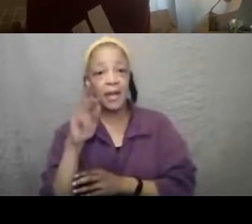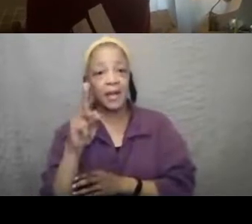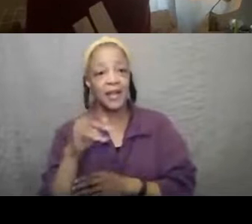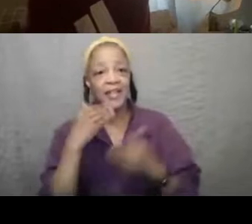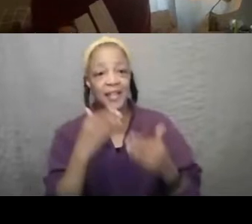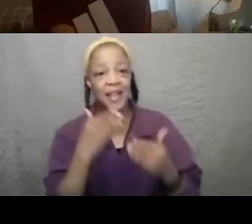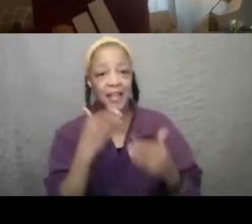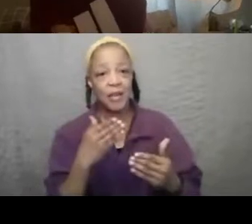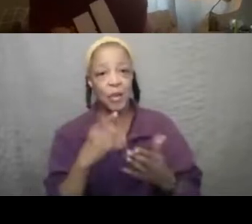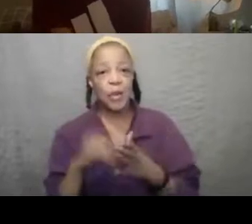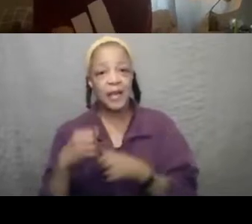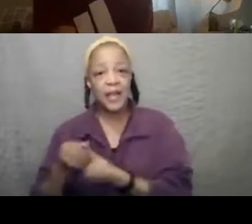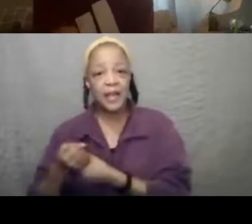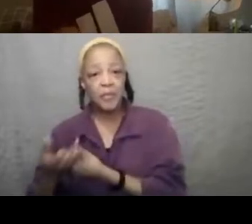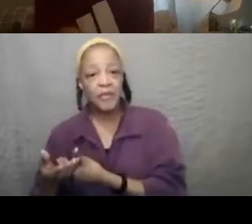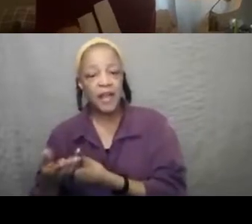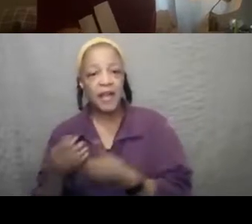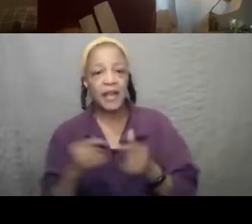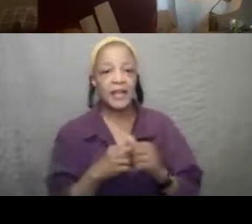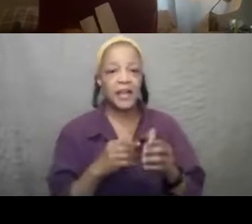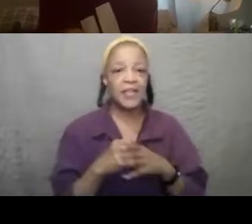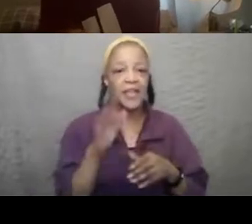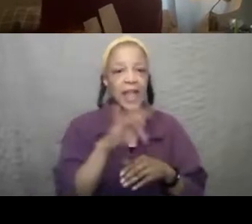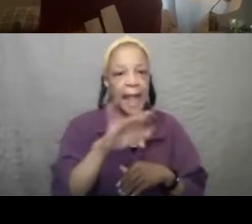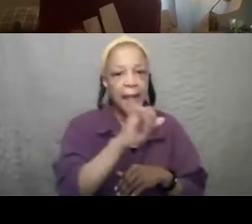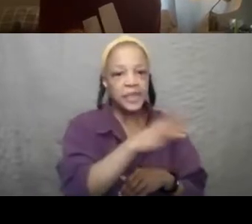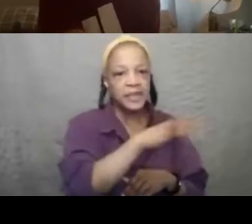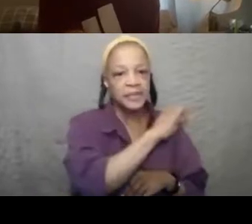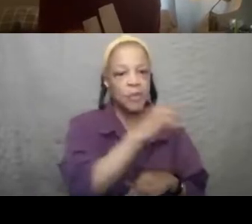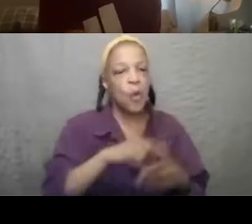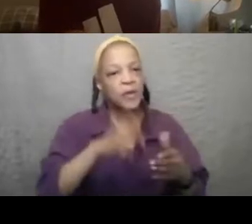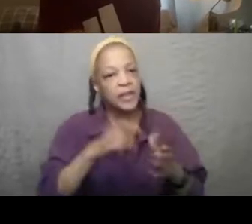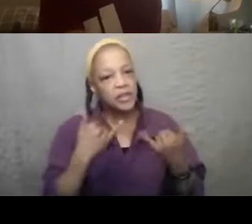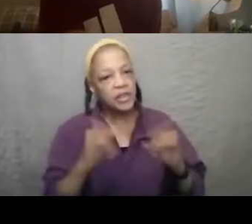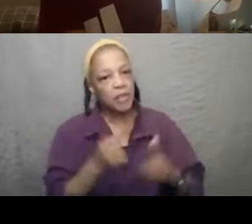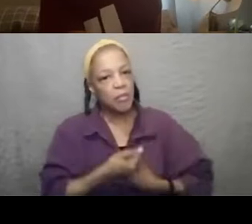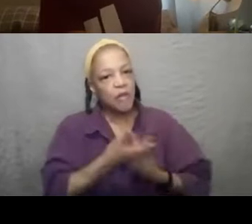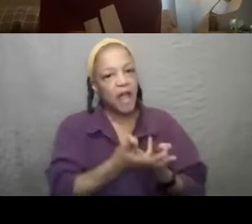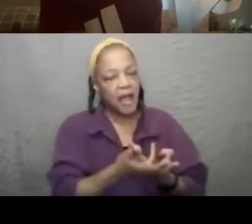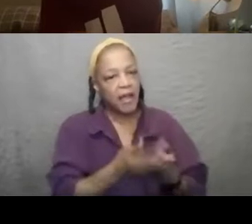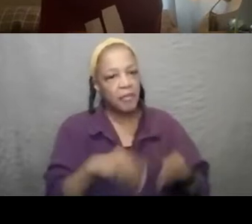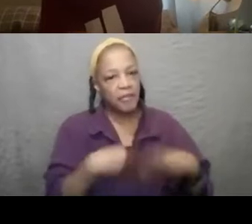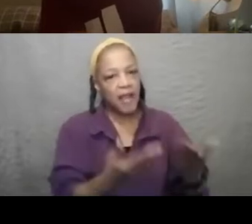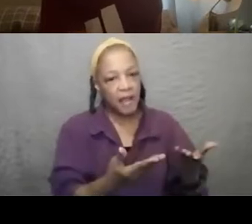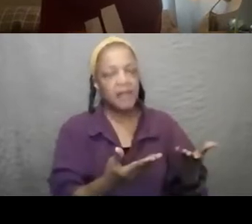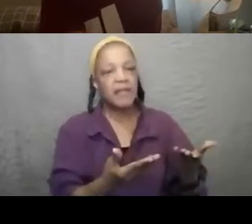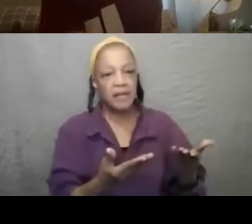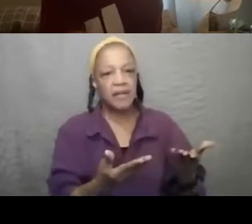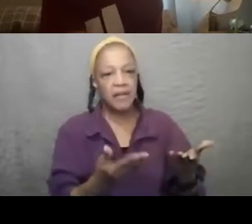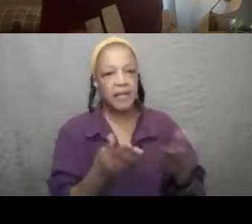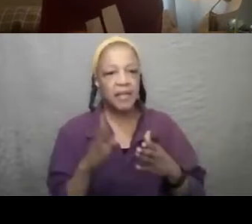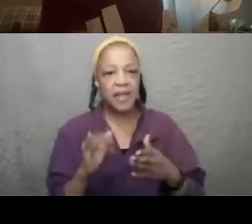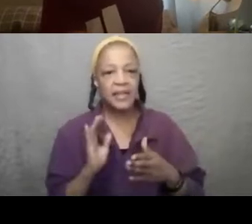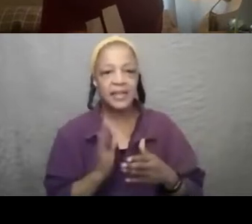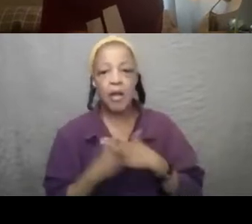provide, and you're talking about the gaps that were left and what needs to be provided. And that really is, you know, I think our best